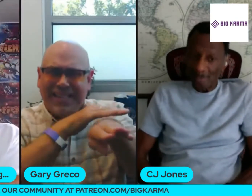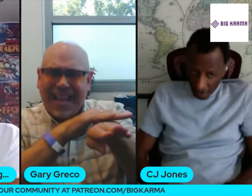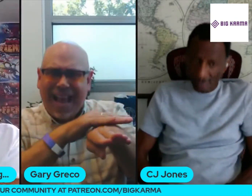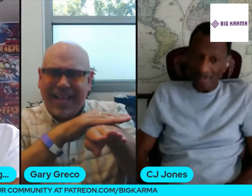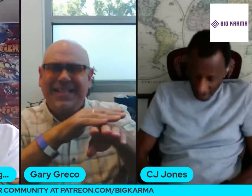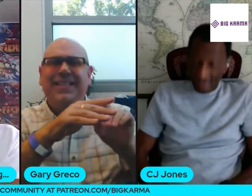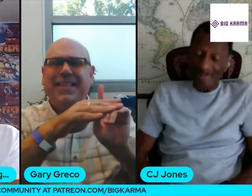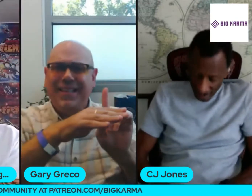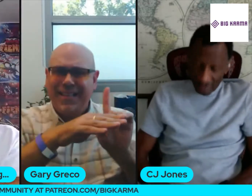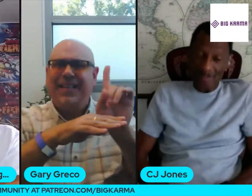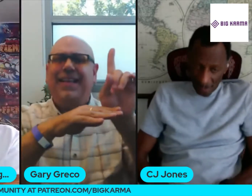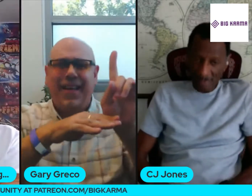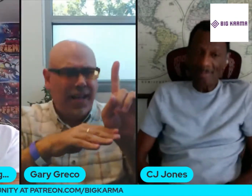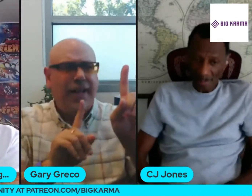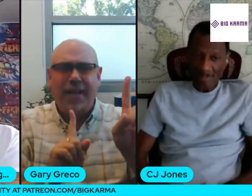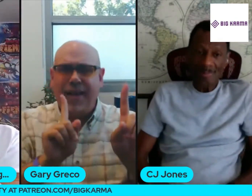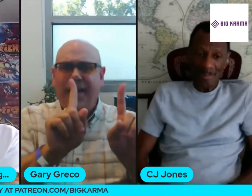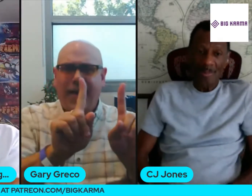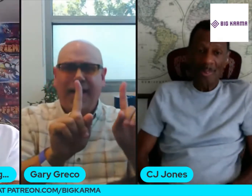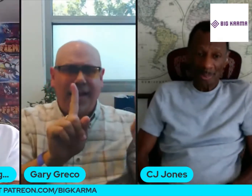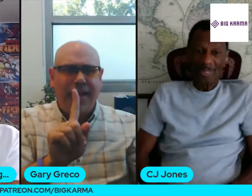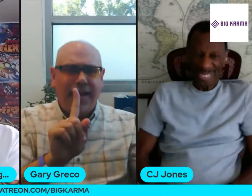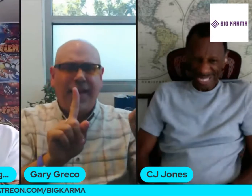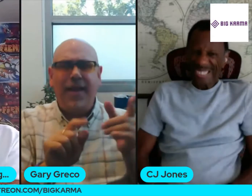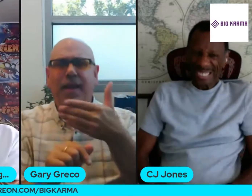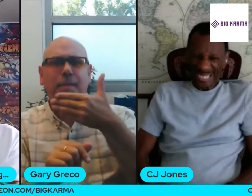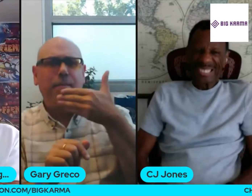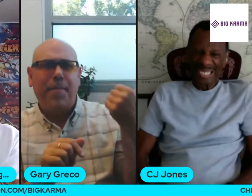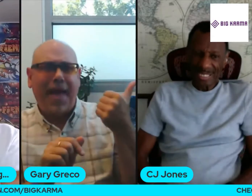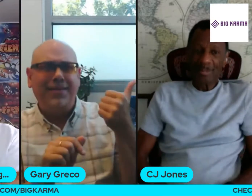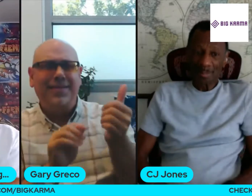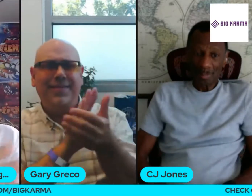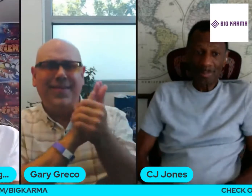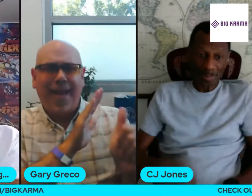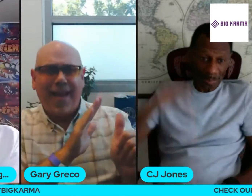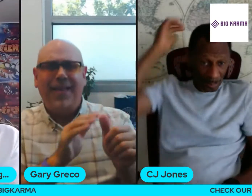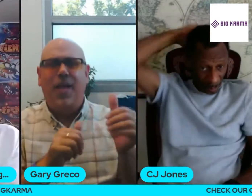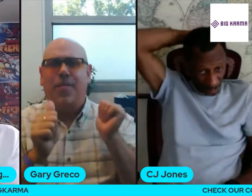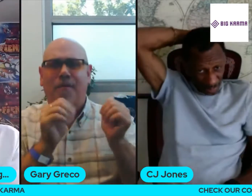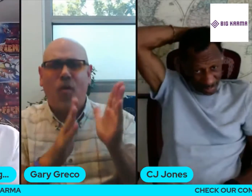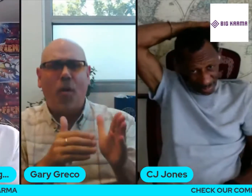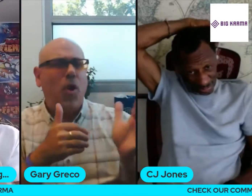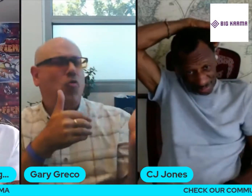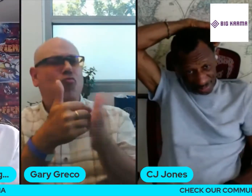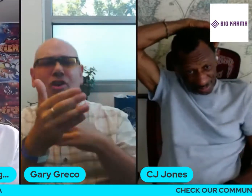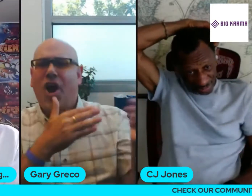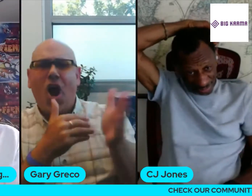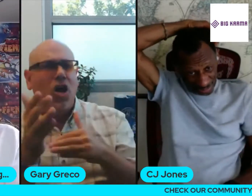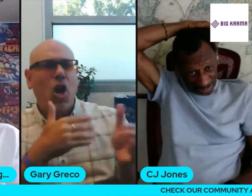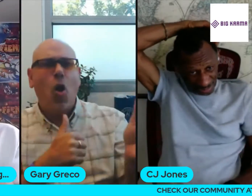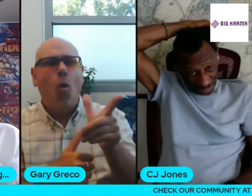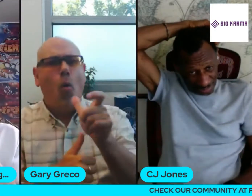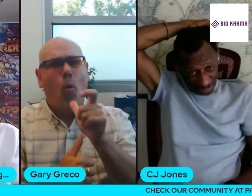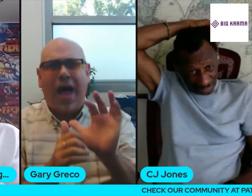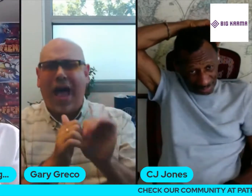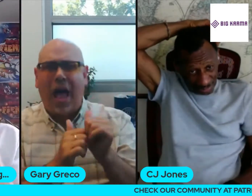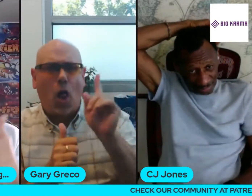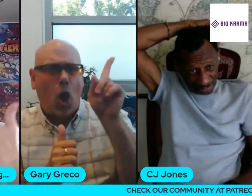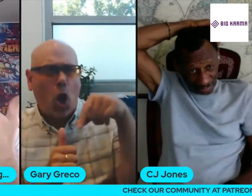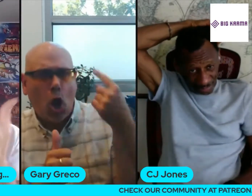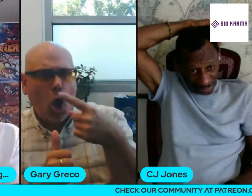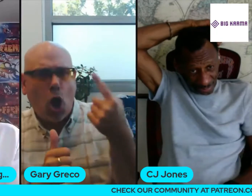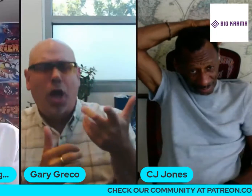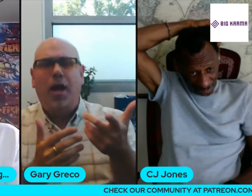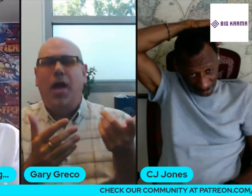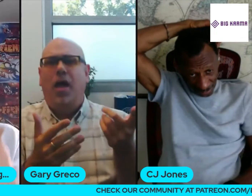best talents and the best performers, regardless of who they look, how they